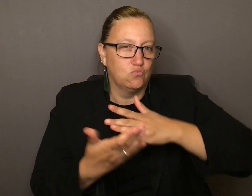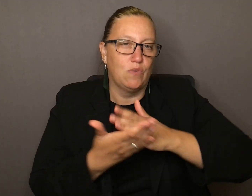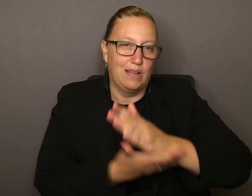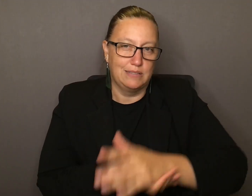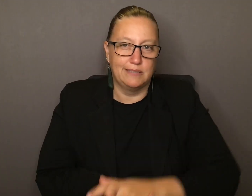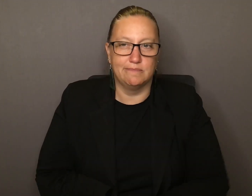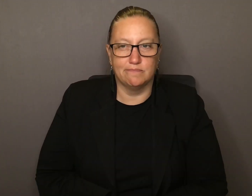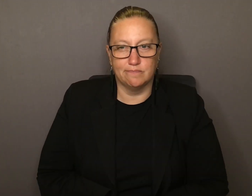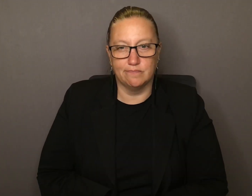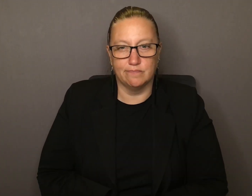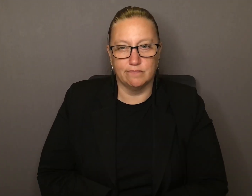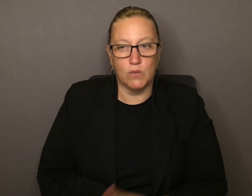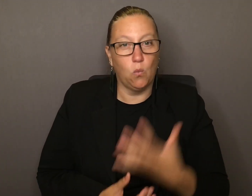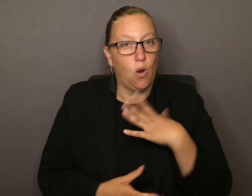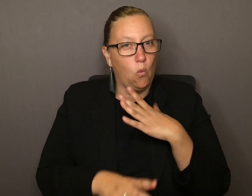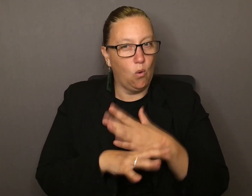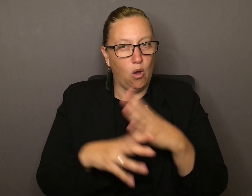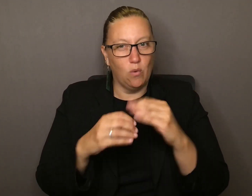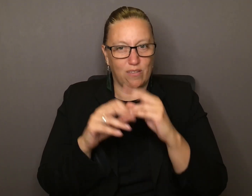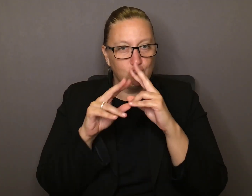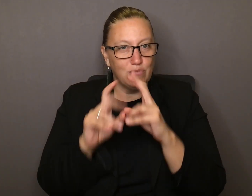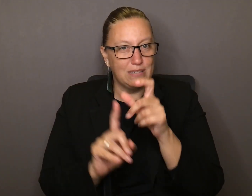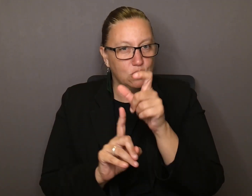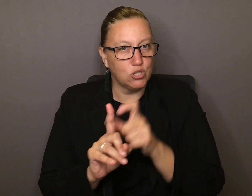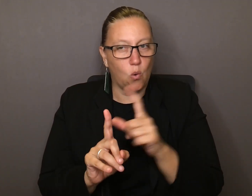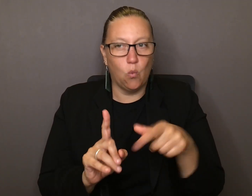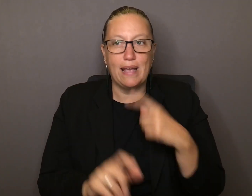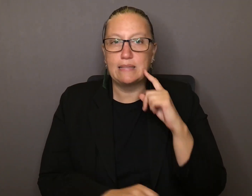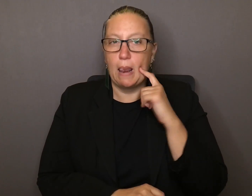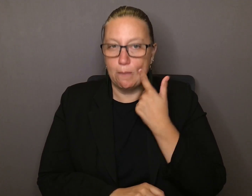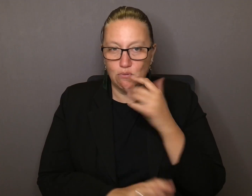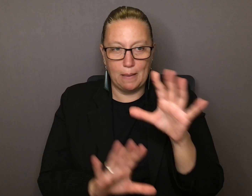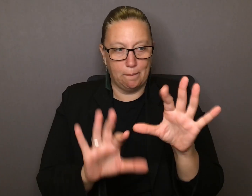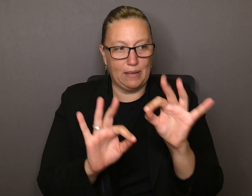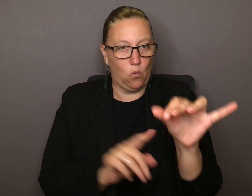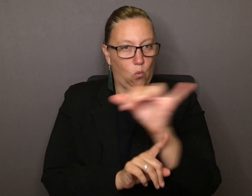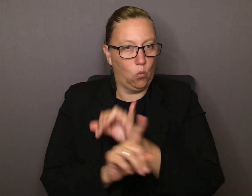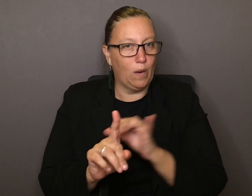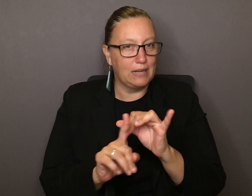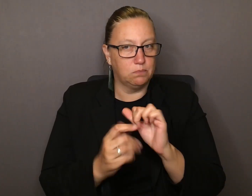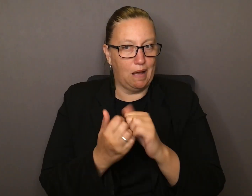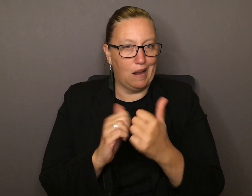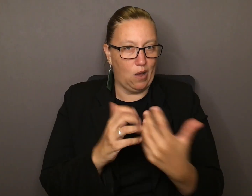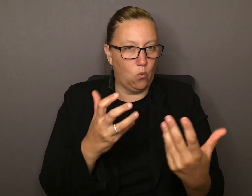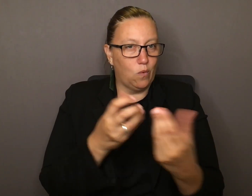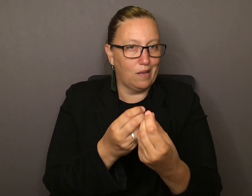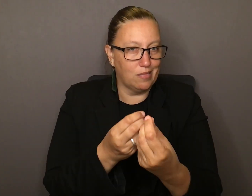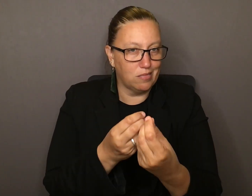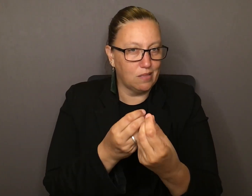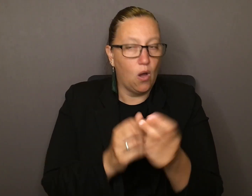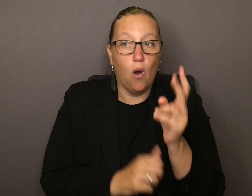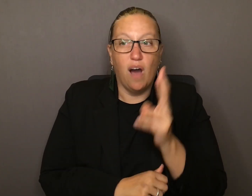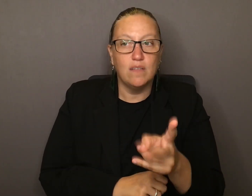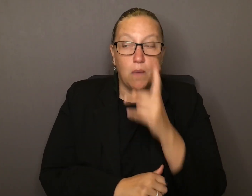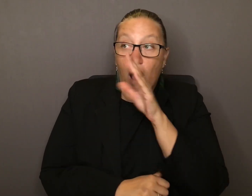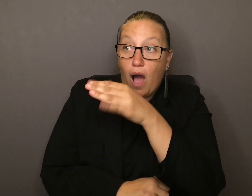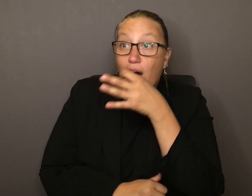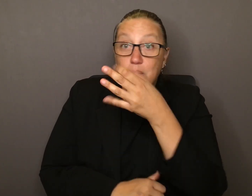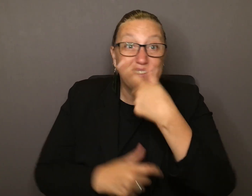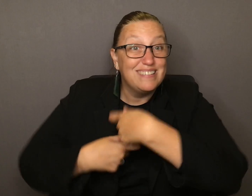partnering with researchers, we do so quite intentionally. We often receive requests to share surveys or